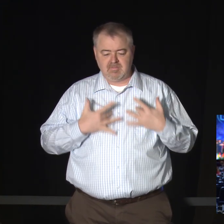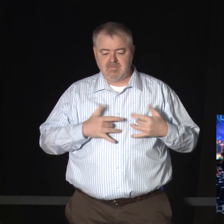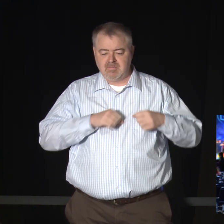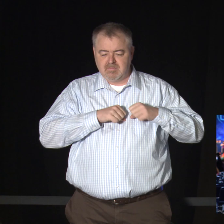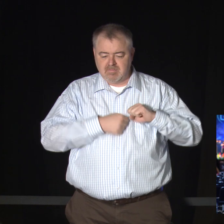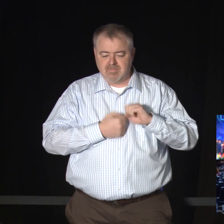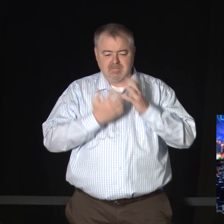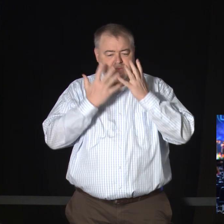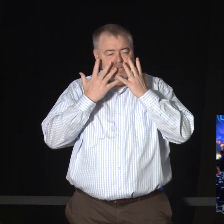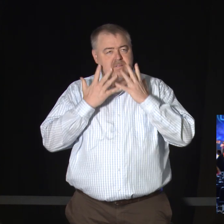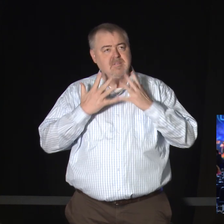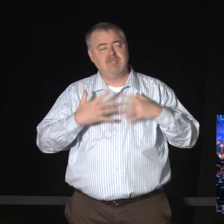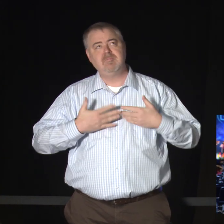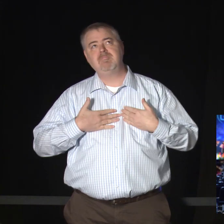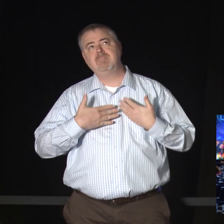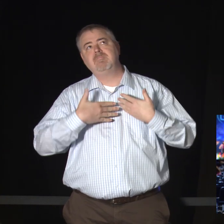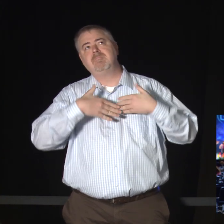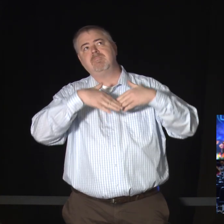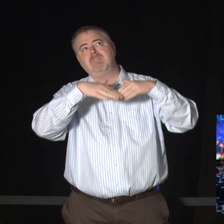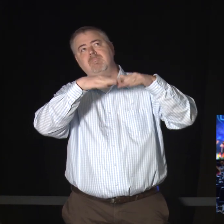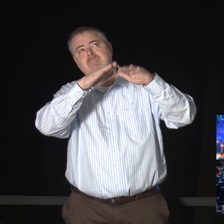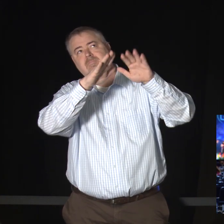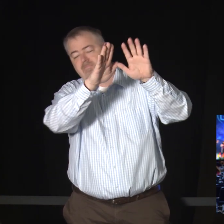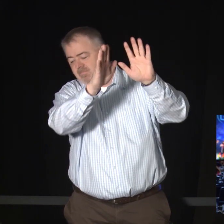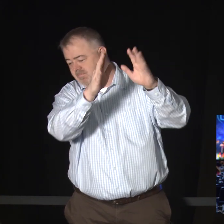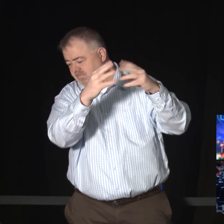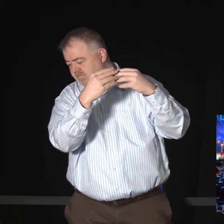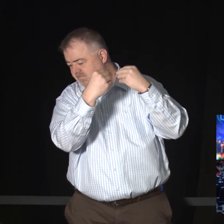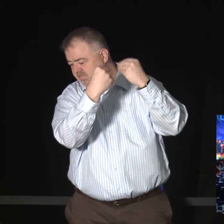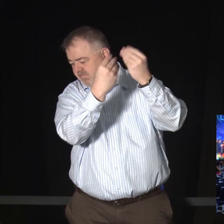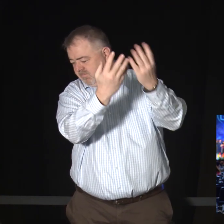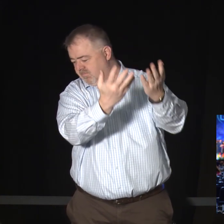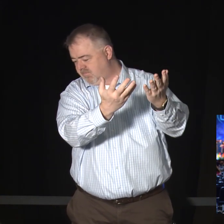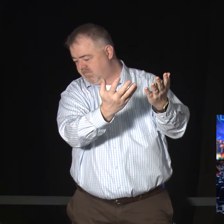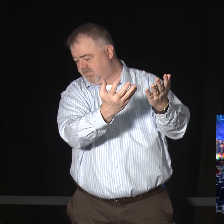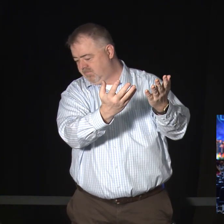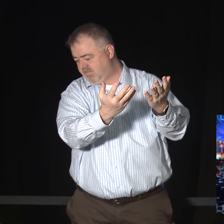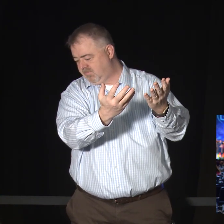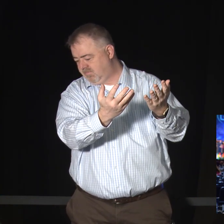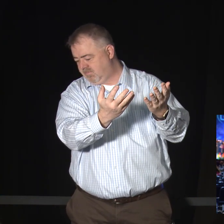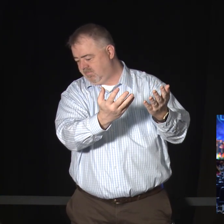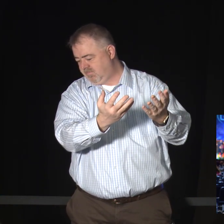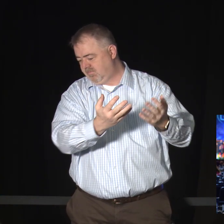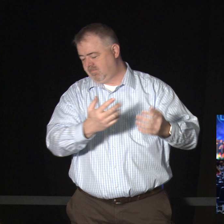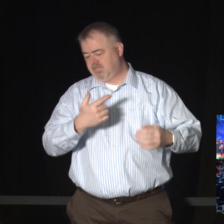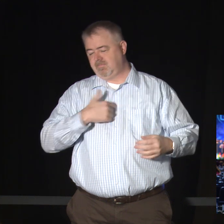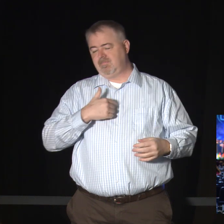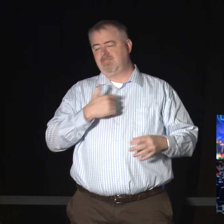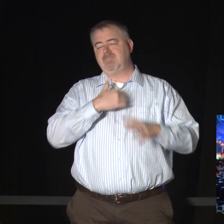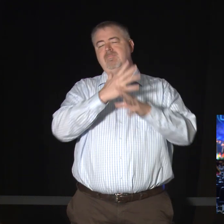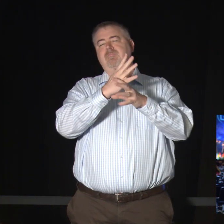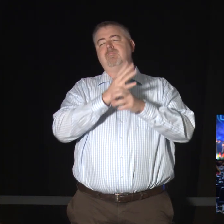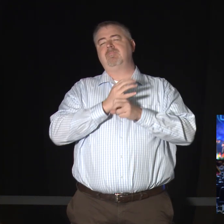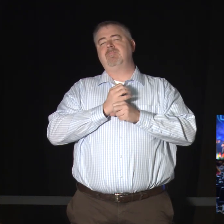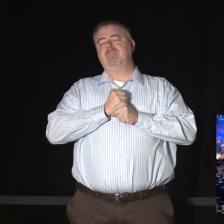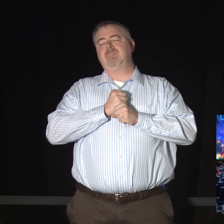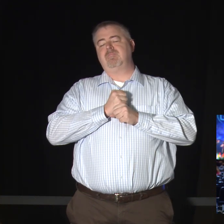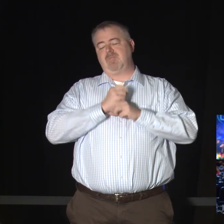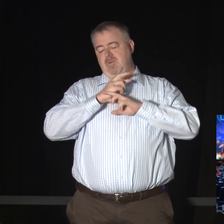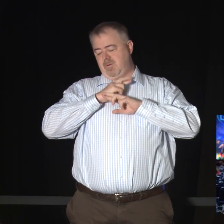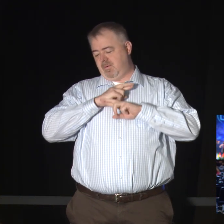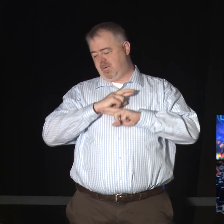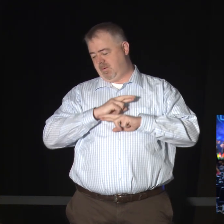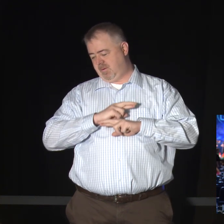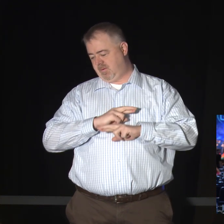for the decisions that have been made here during this GYC, and that you at home, as we begin a brand new year,